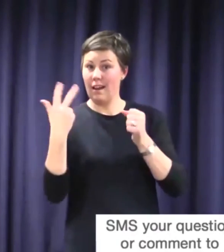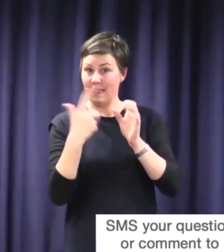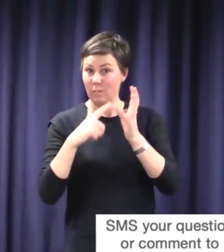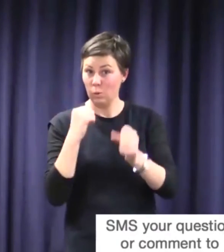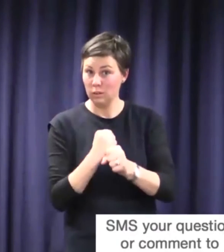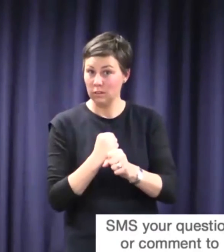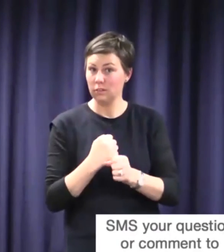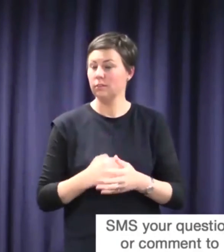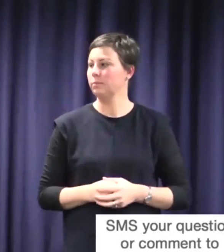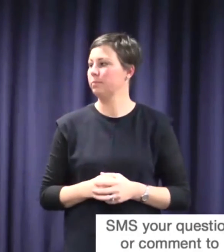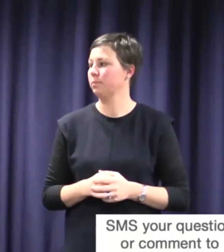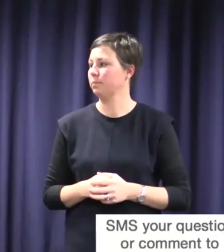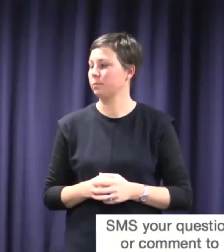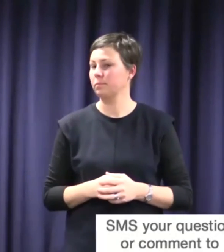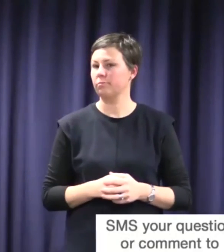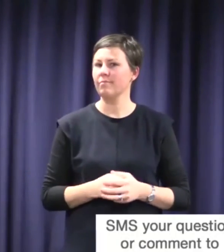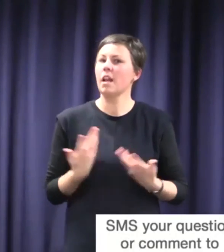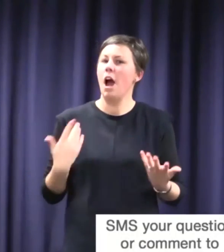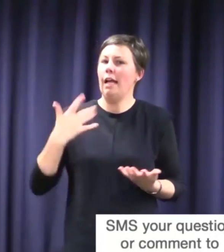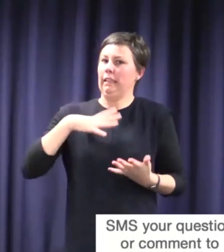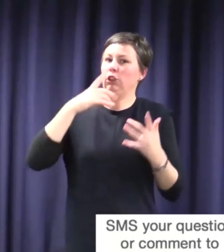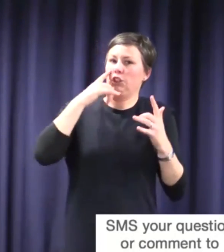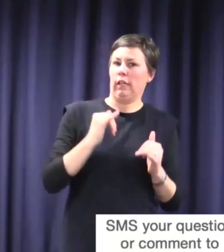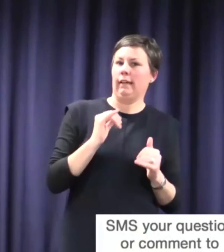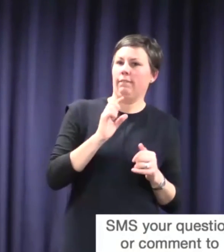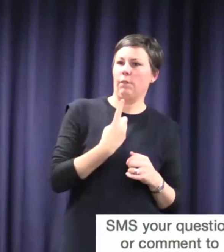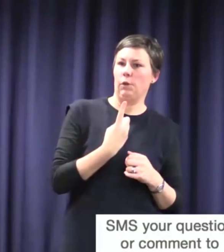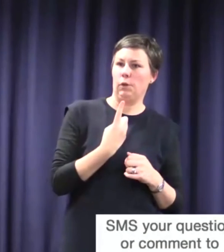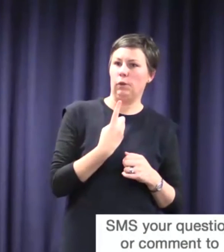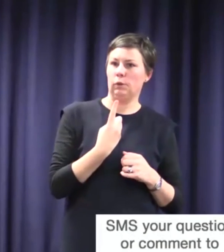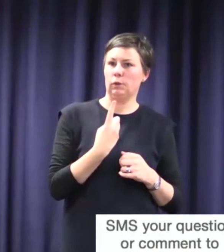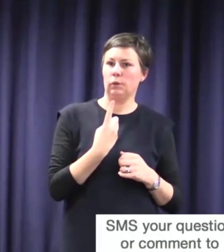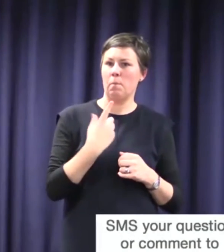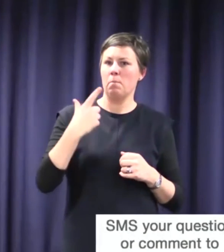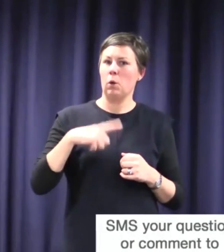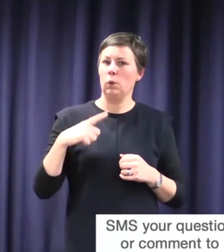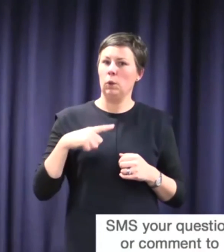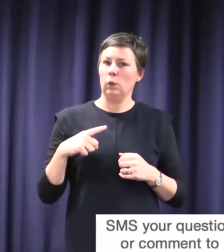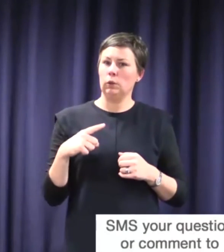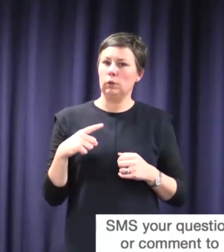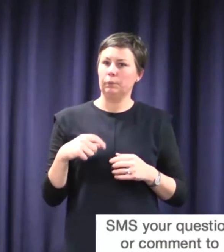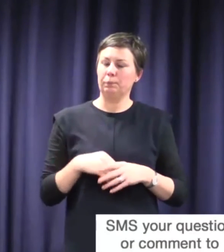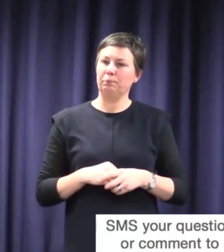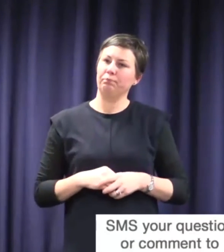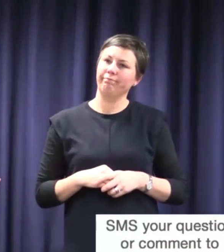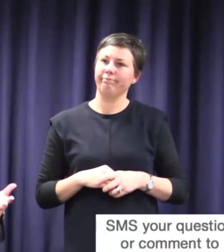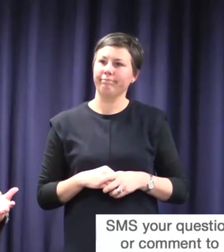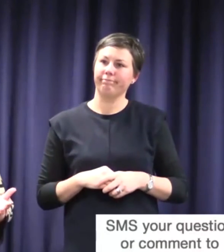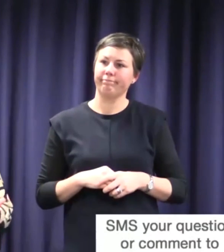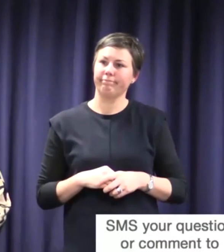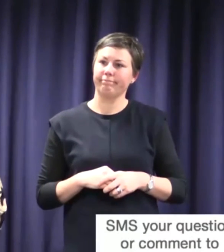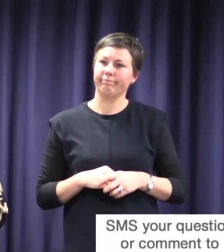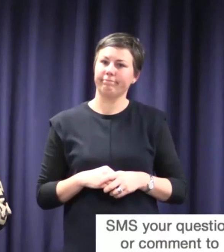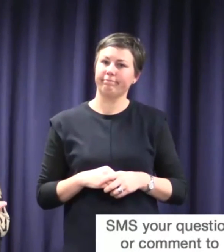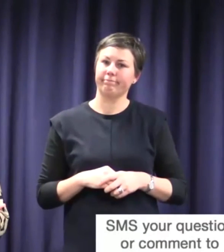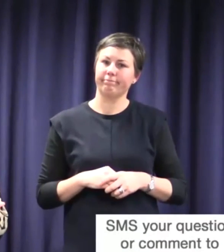I would have to take that on advisement. Obviously there is a process that we are moving towards, and we have